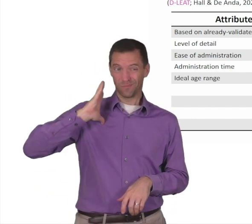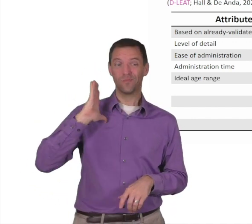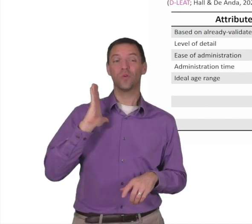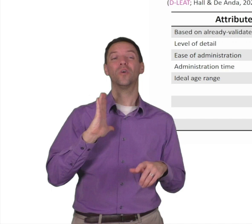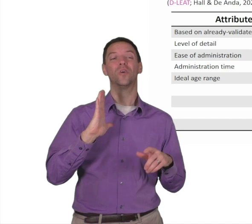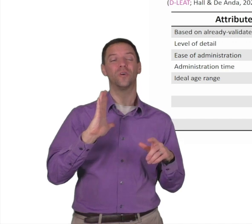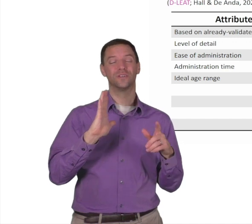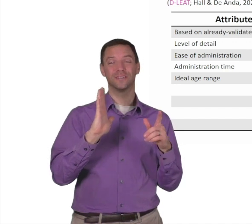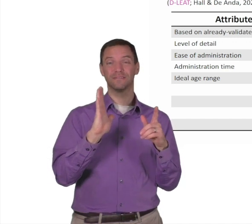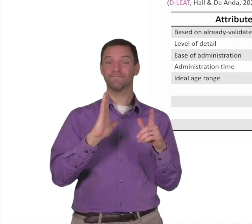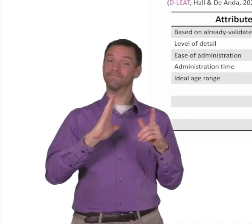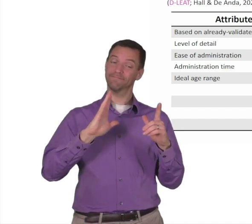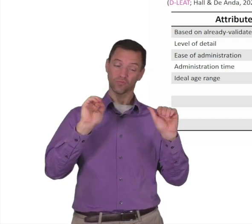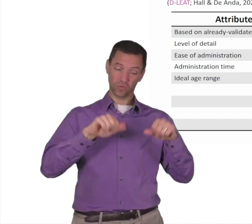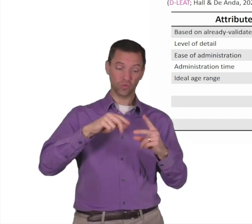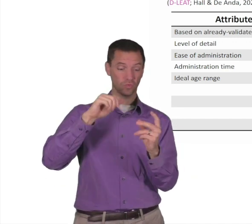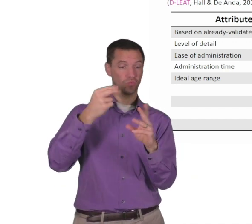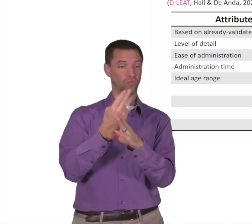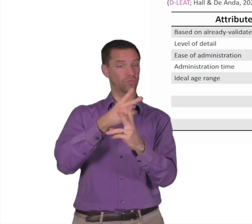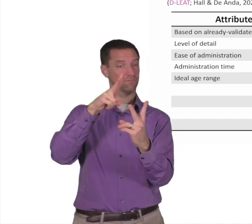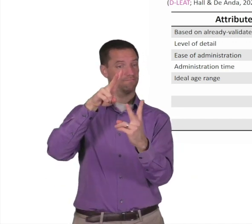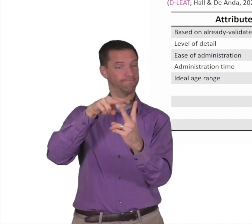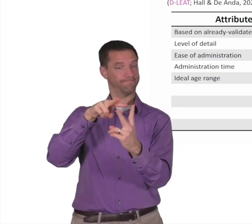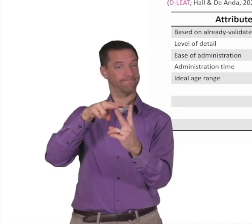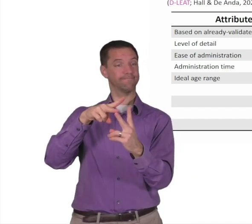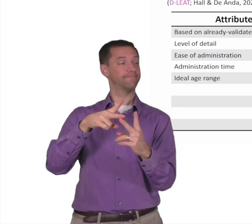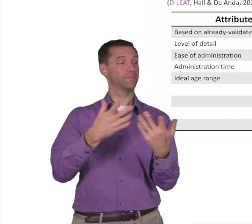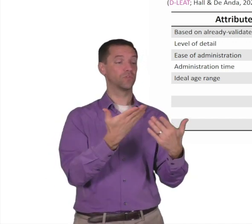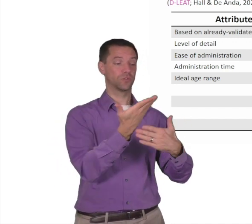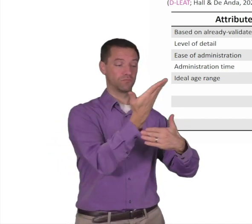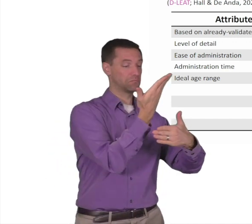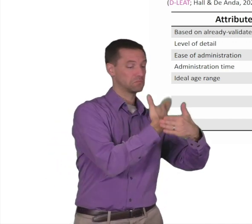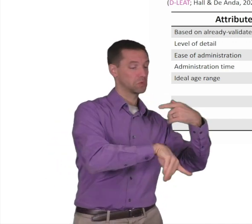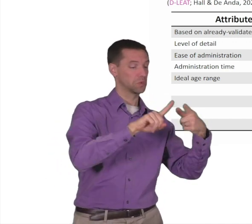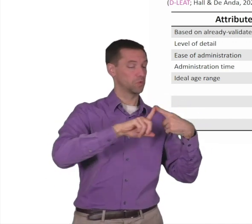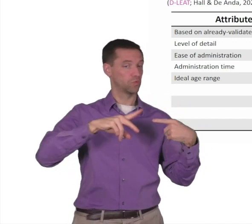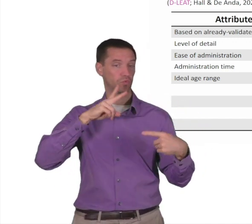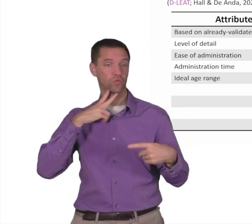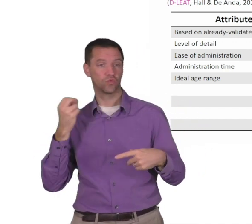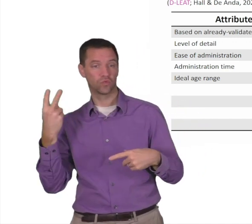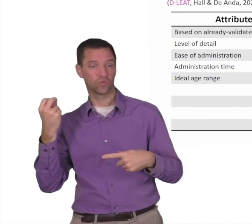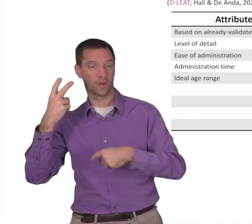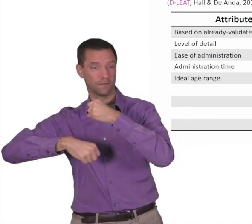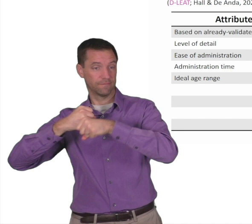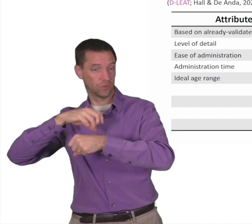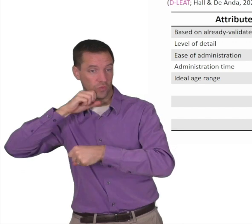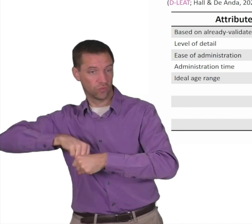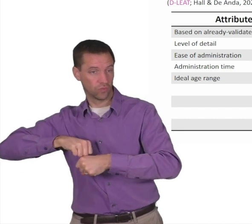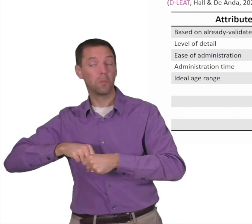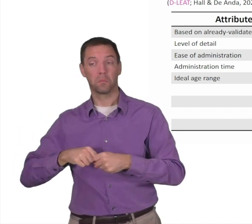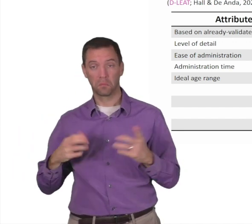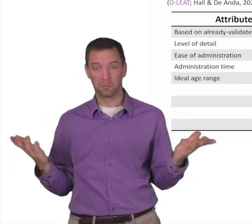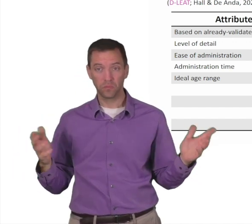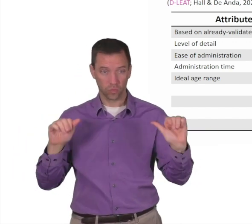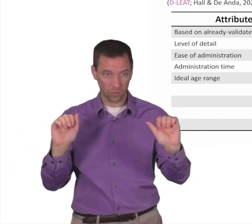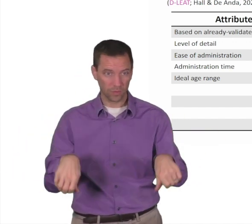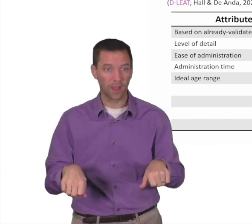Now, just as I said before, you can use either tool with children who are anywhere from birth to 12 years old.